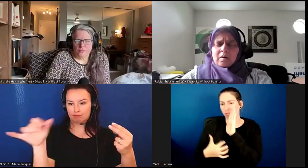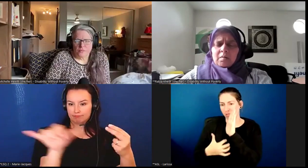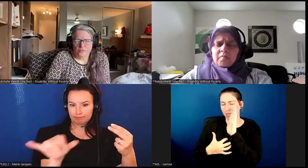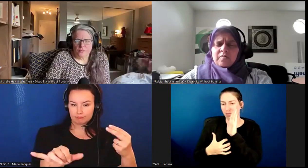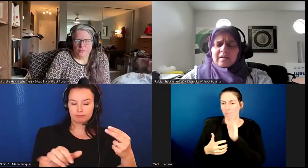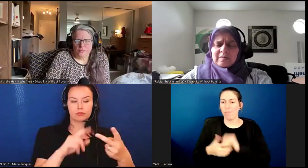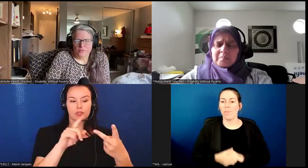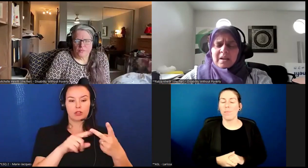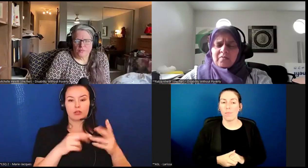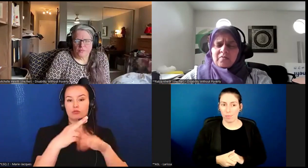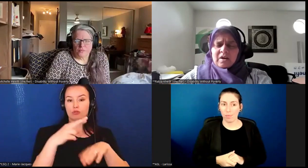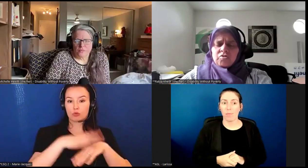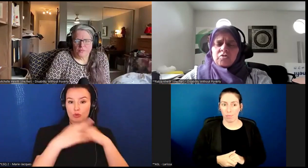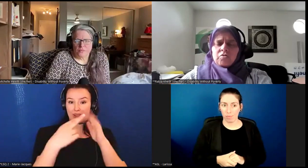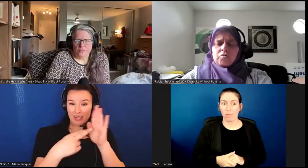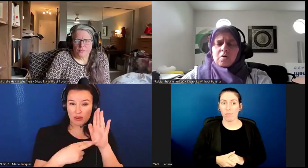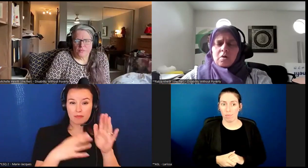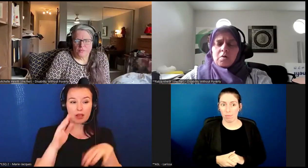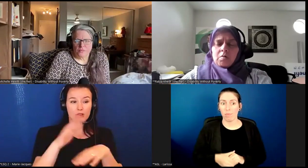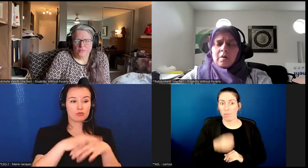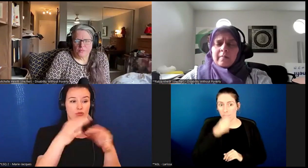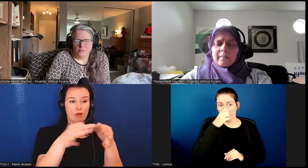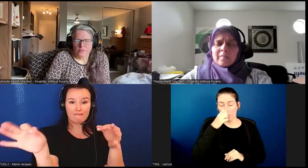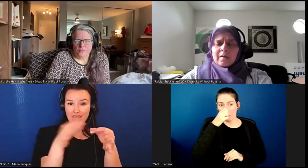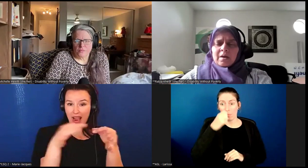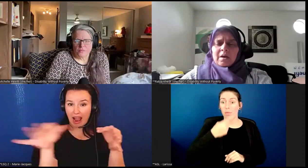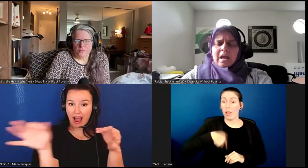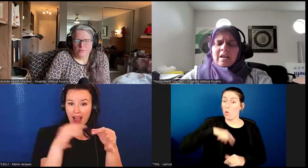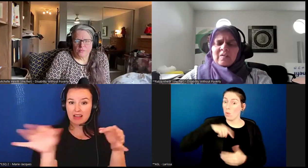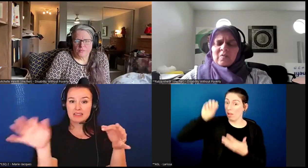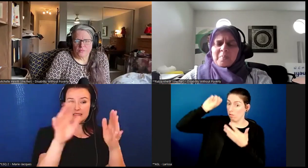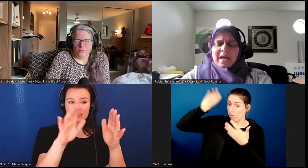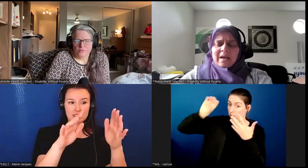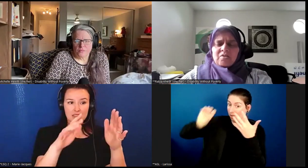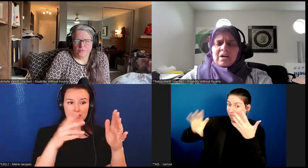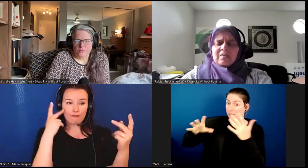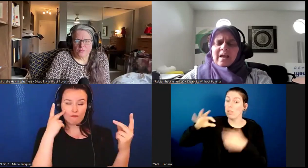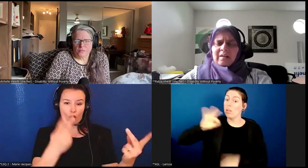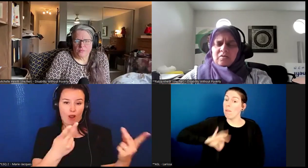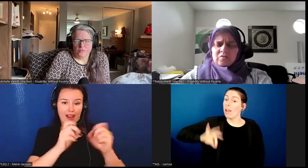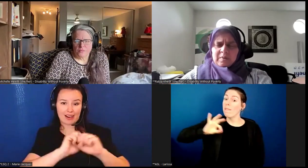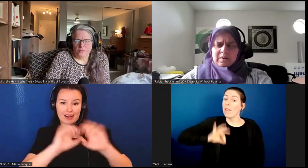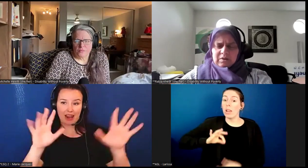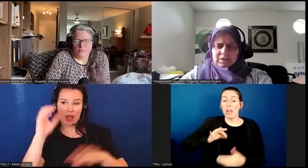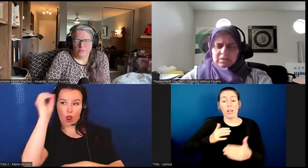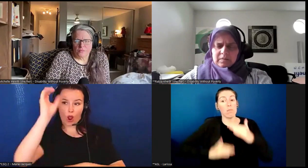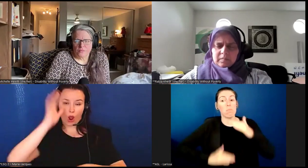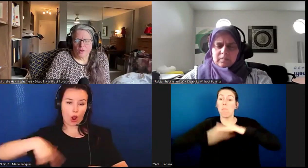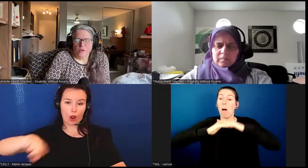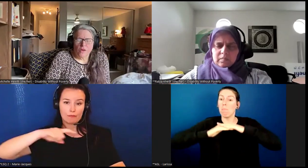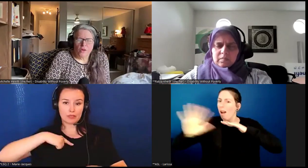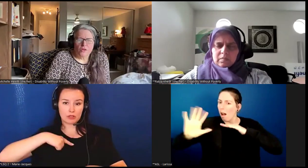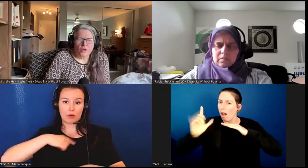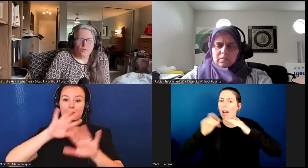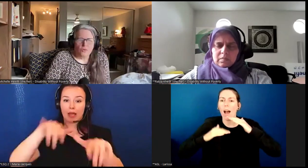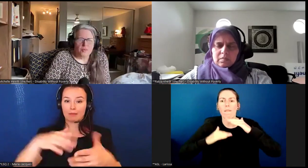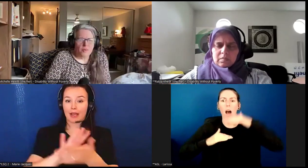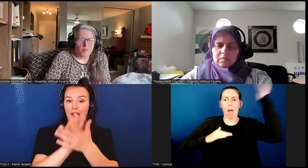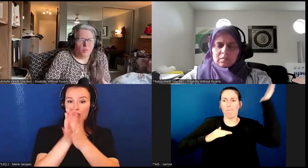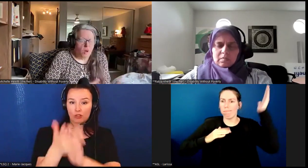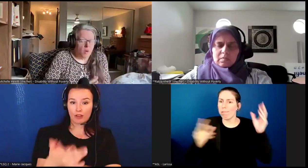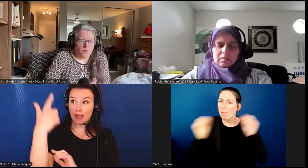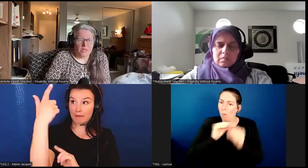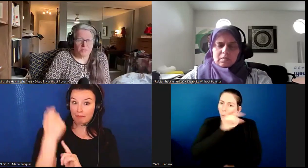that room for this benefit to grow and expand its eligibility. So,